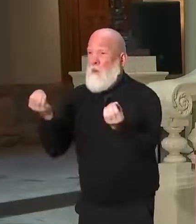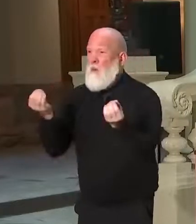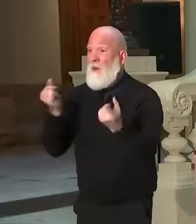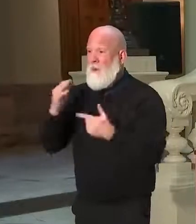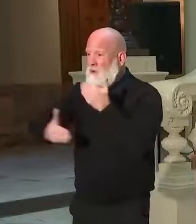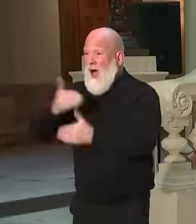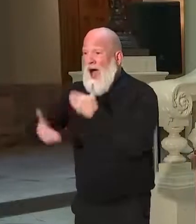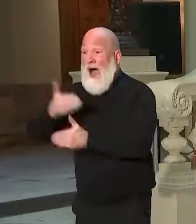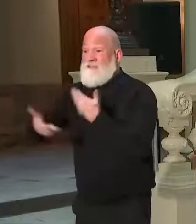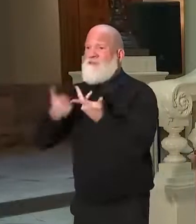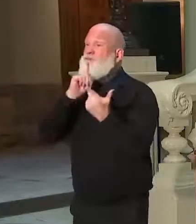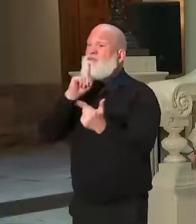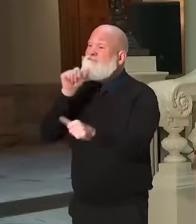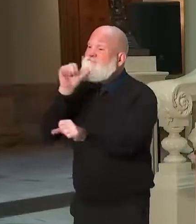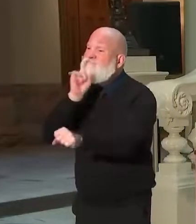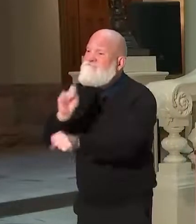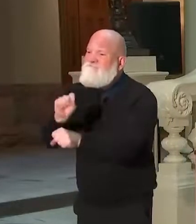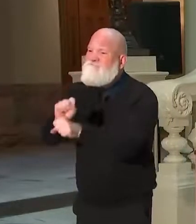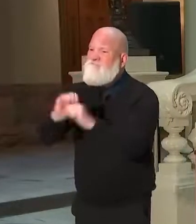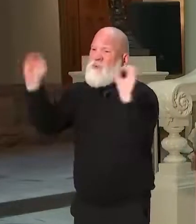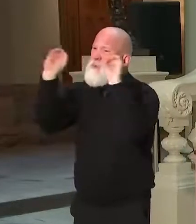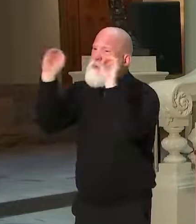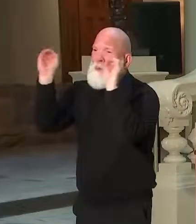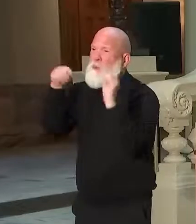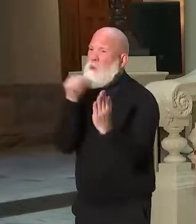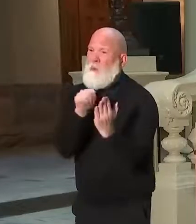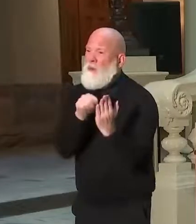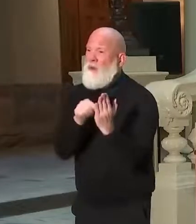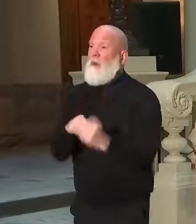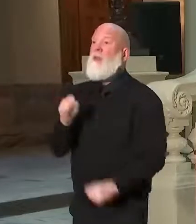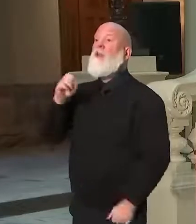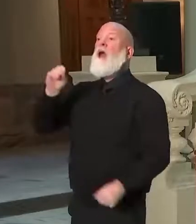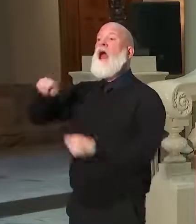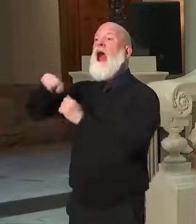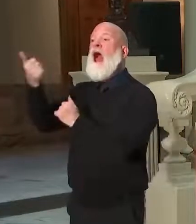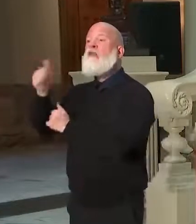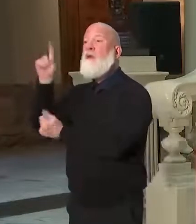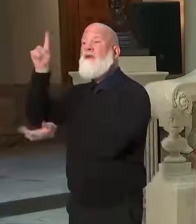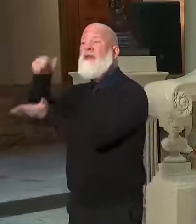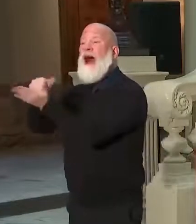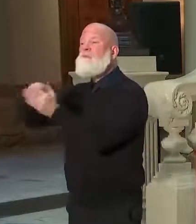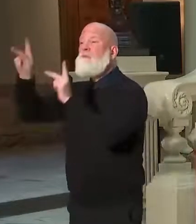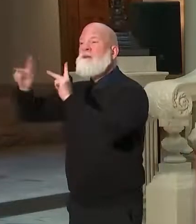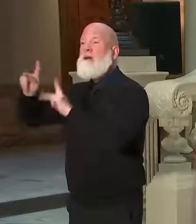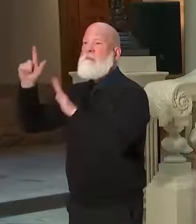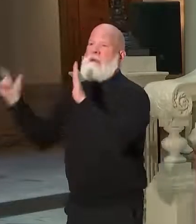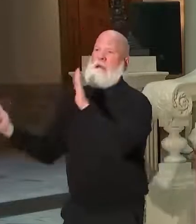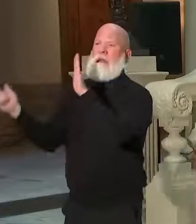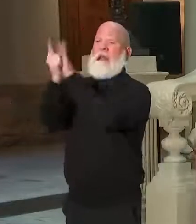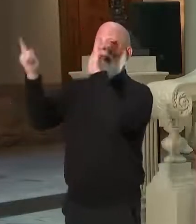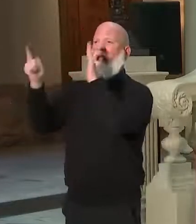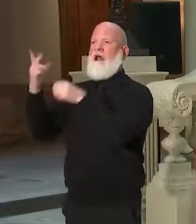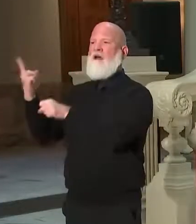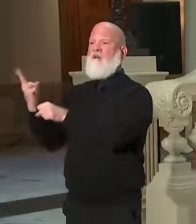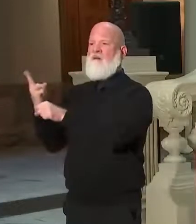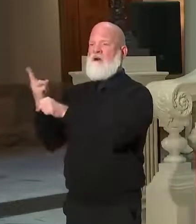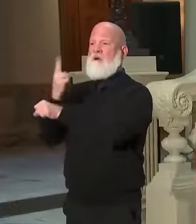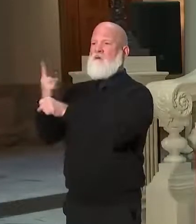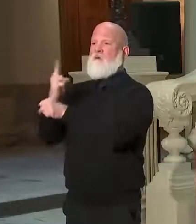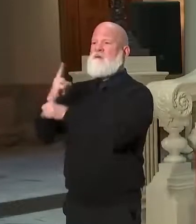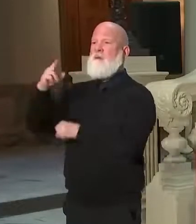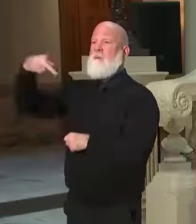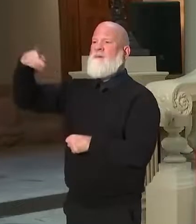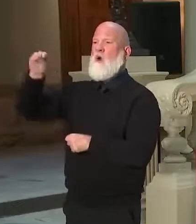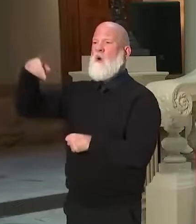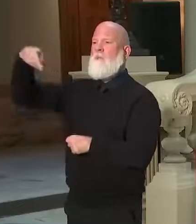0. Then we've got 1,043 illegally voted using a P.O. box. Again, we're going through the investigation on this. So